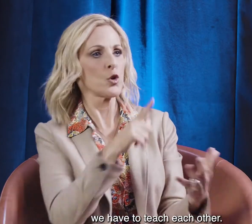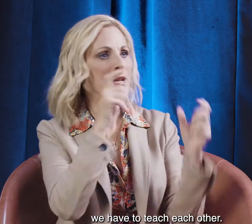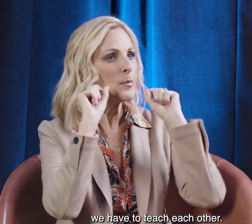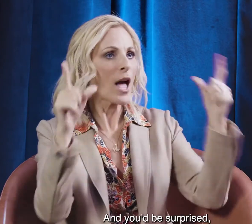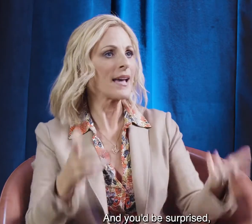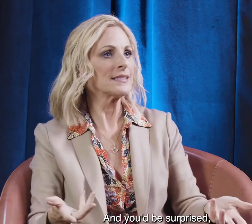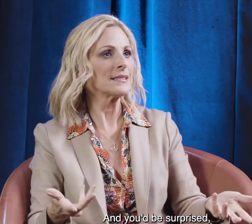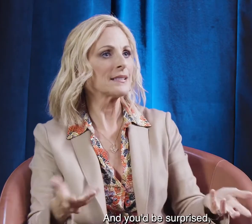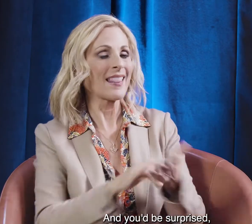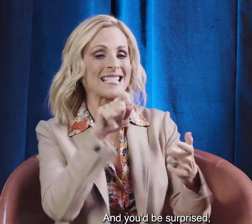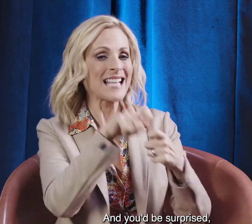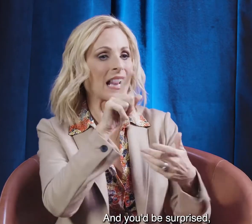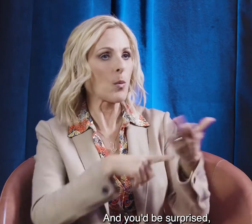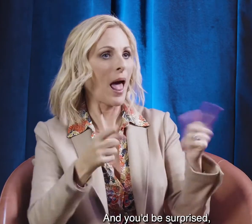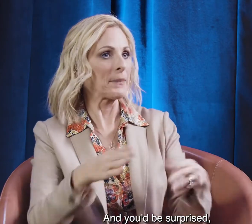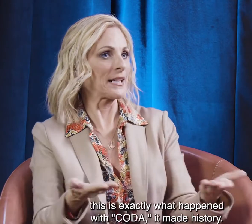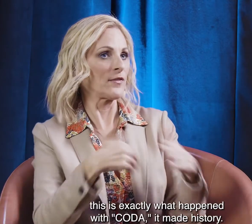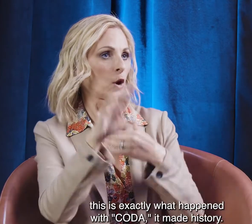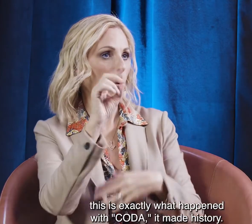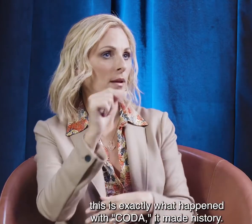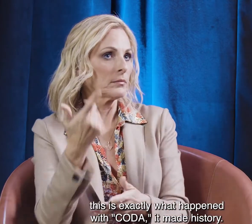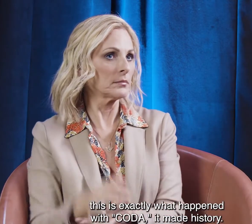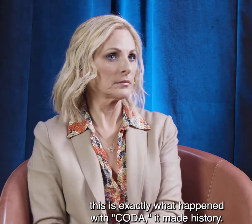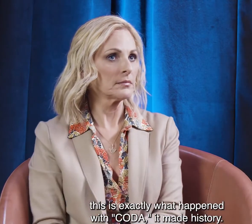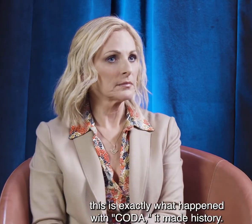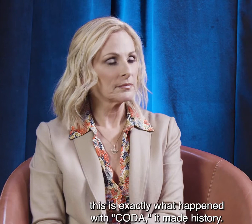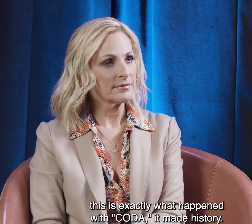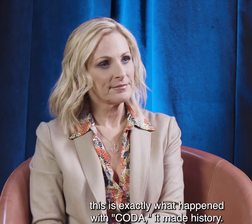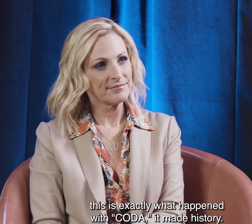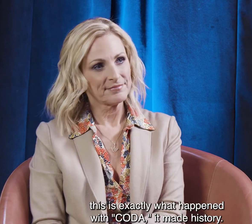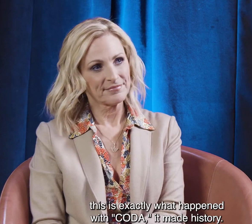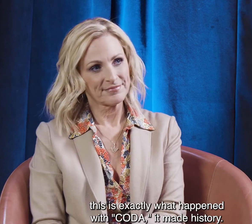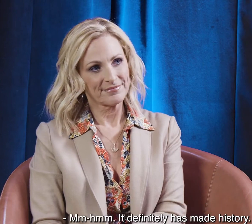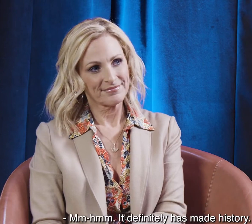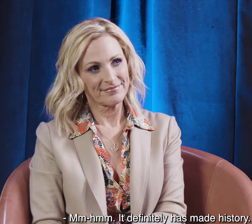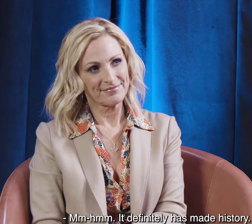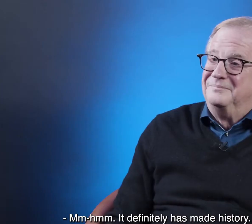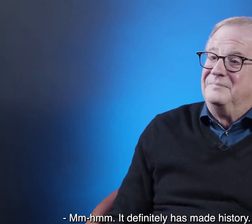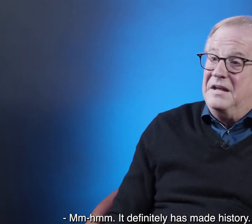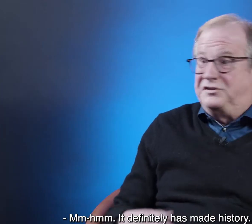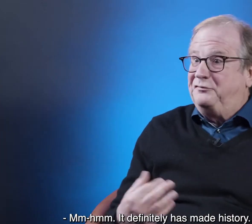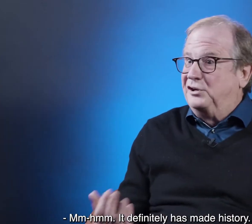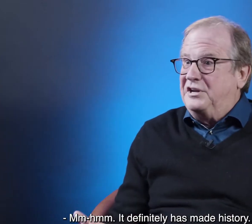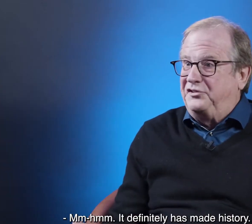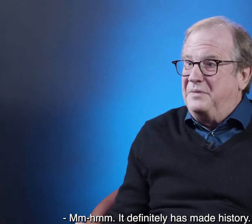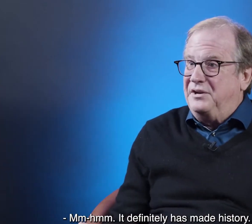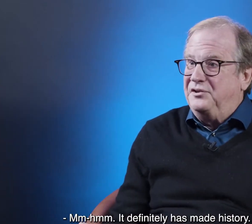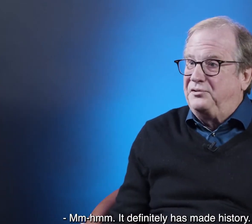other. And you'd be surprised. This is exactly what happened with CODA. It made history. Mm-hmm. It definitely has made history.